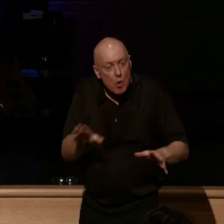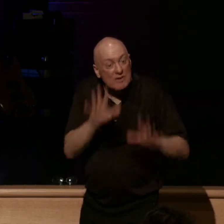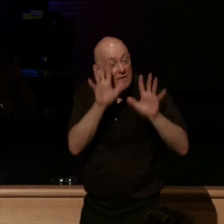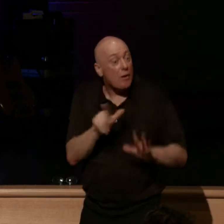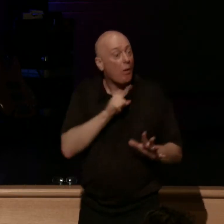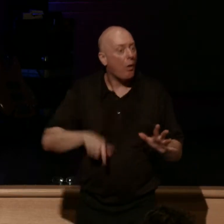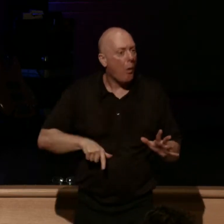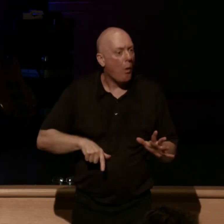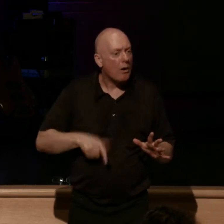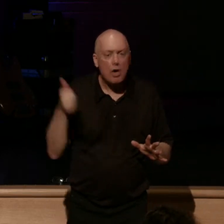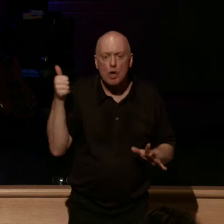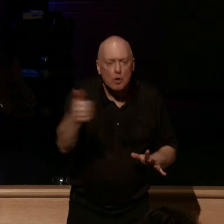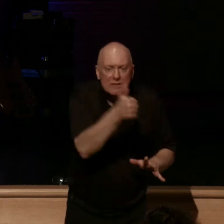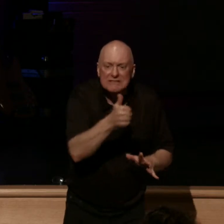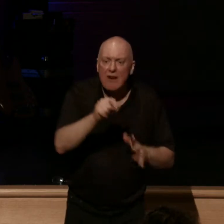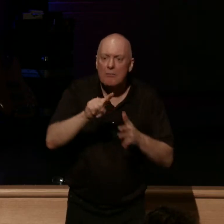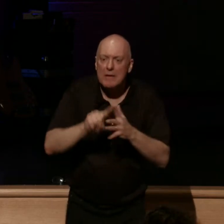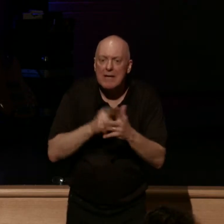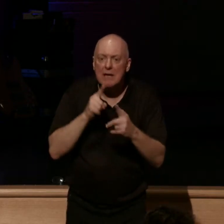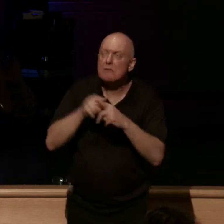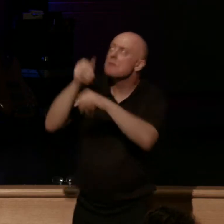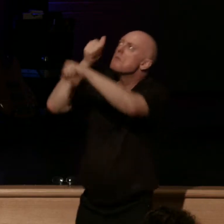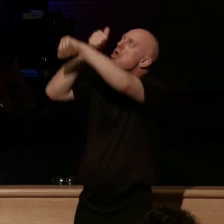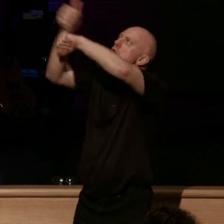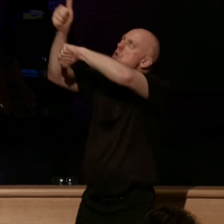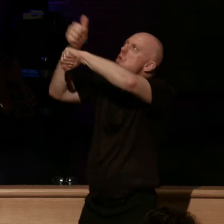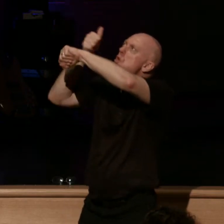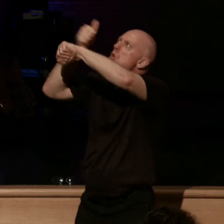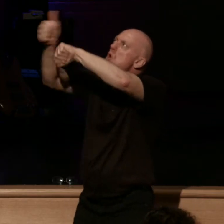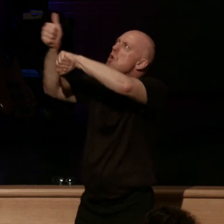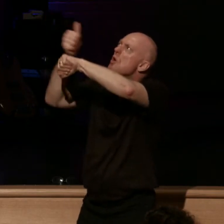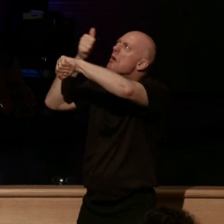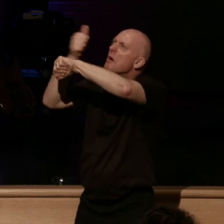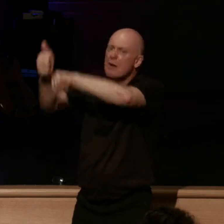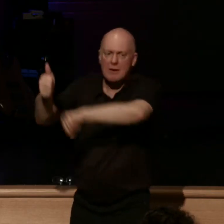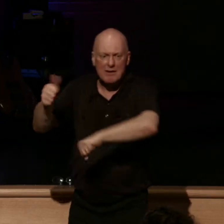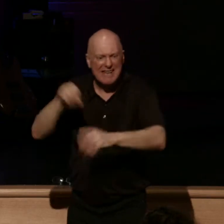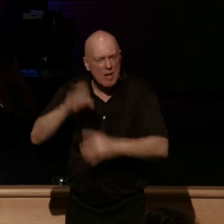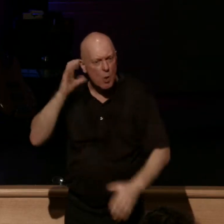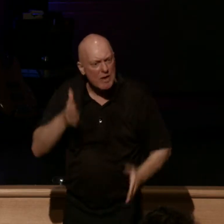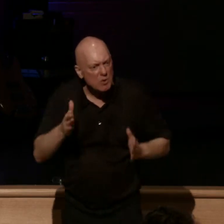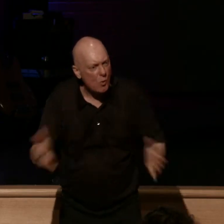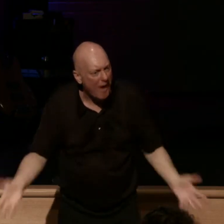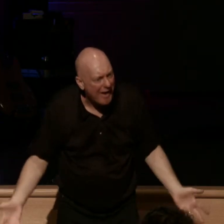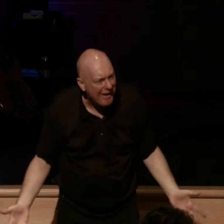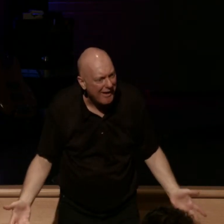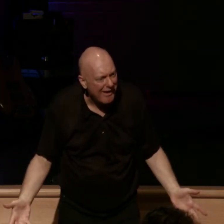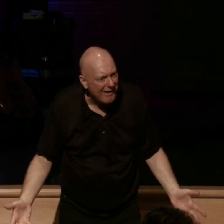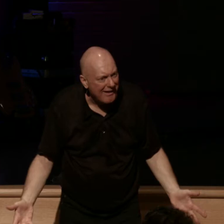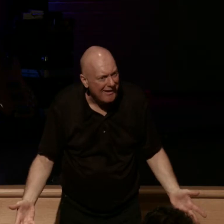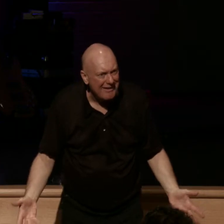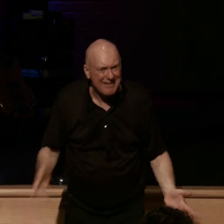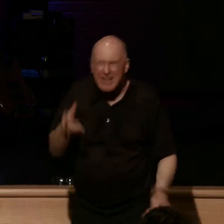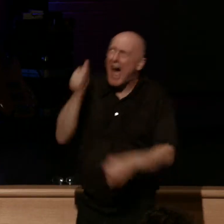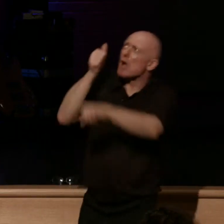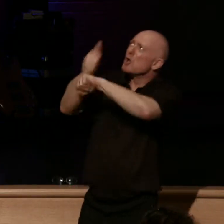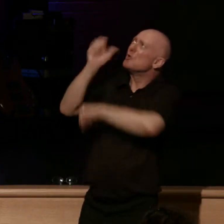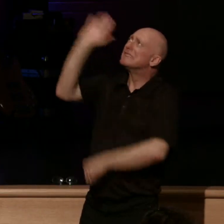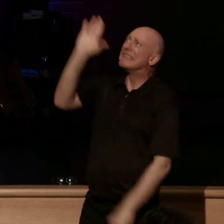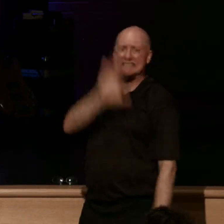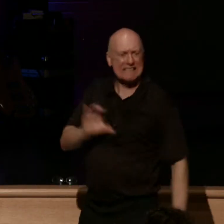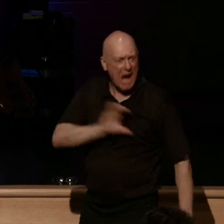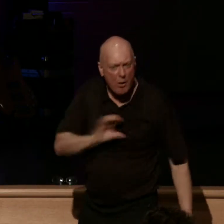the Lord and you begin to accuse God in a crazy way, accusing him in his character and things